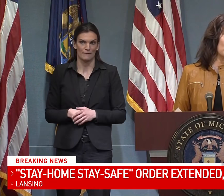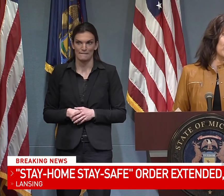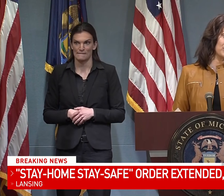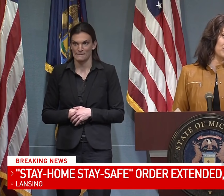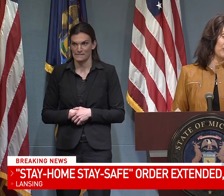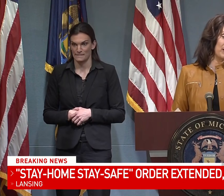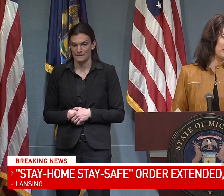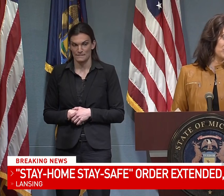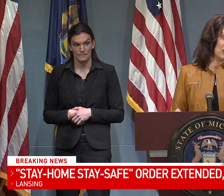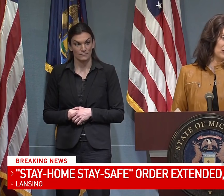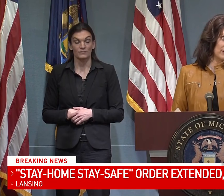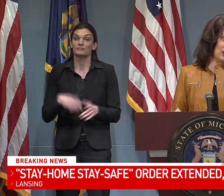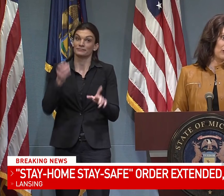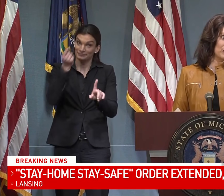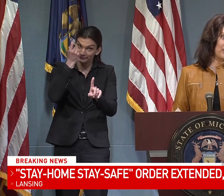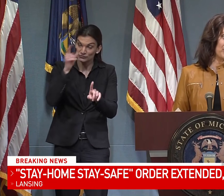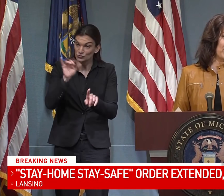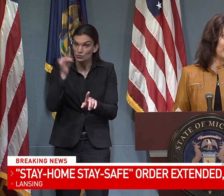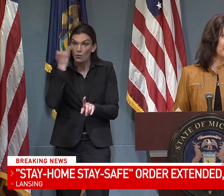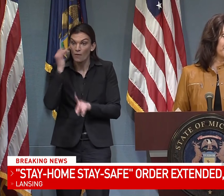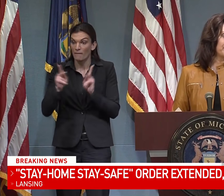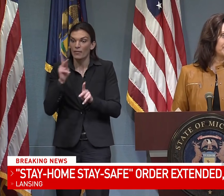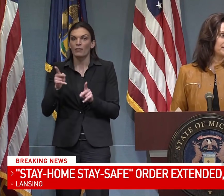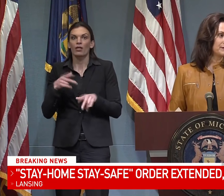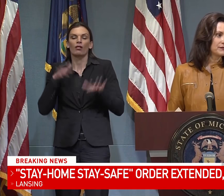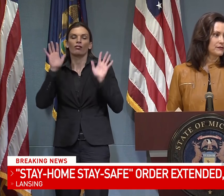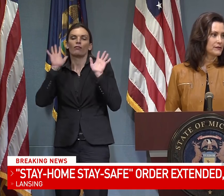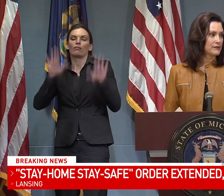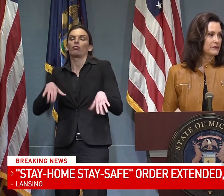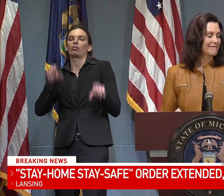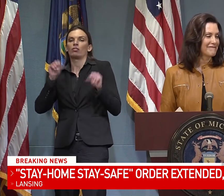Could be slower too if people drop their guard.